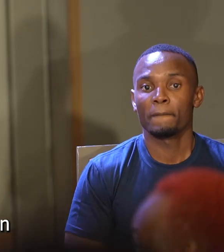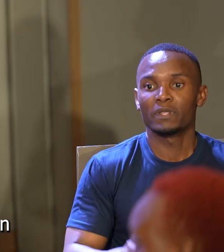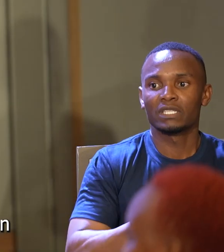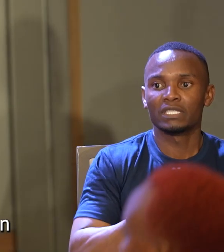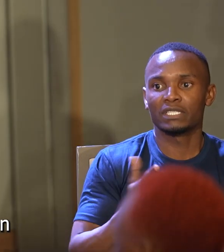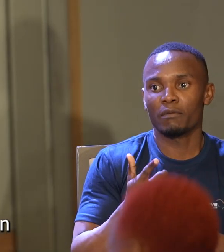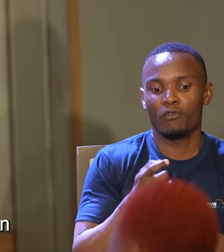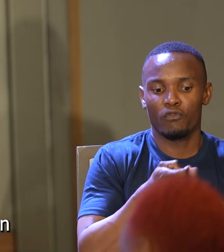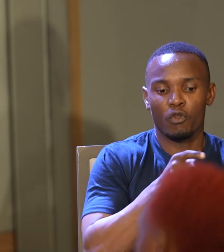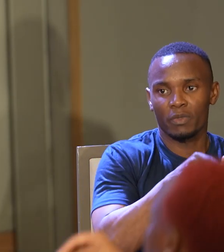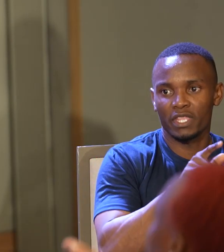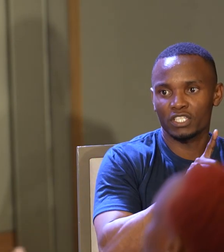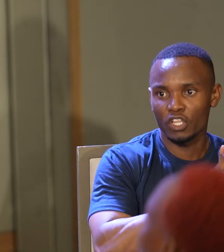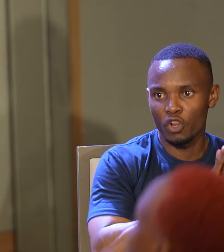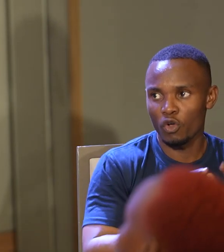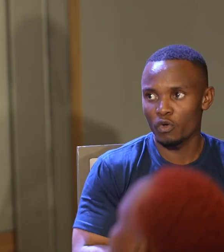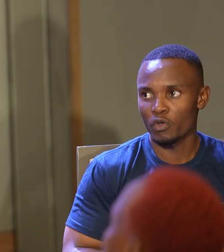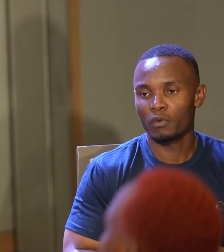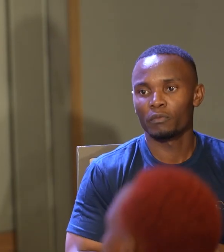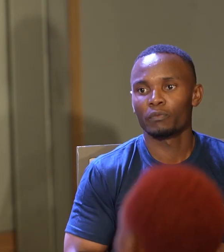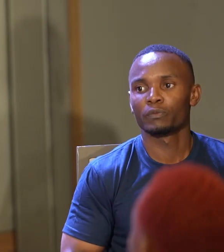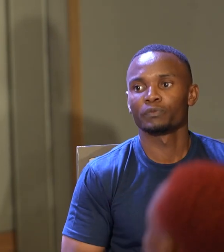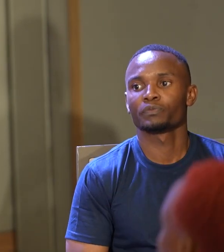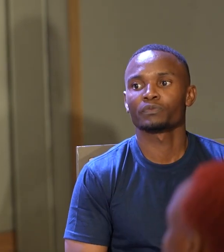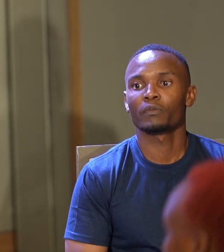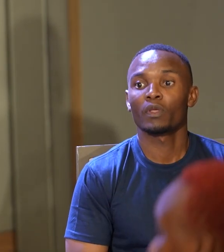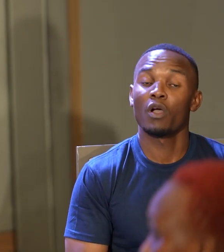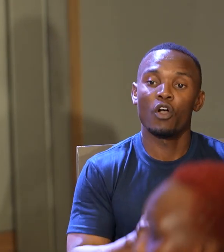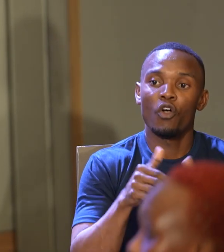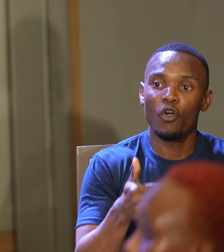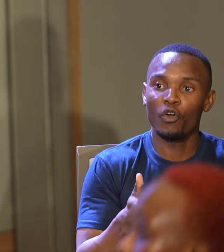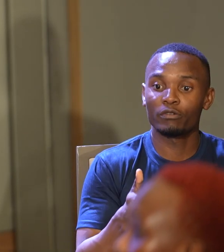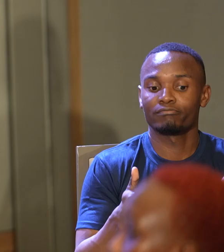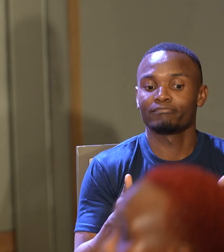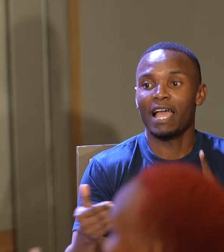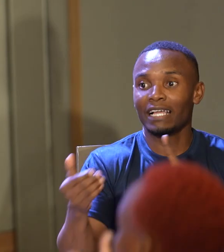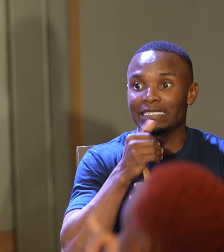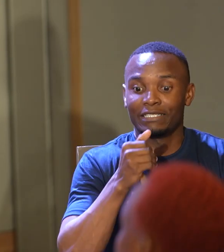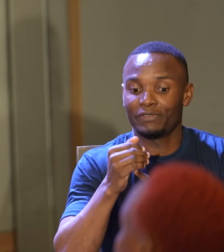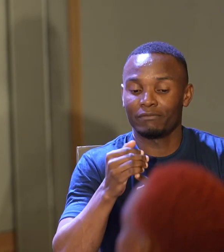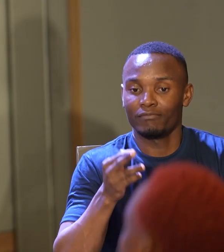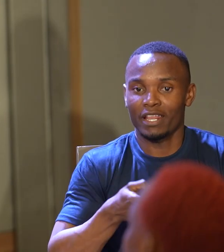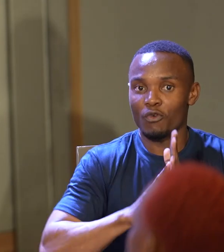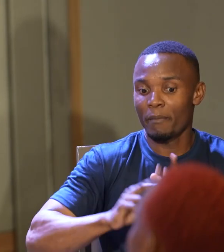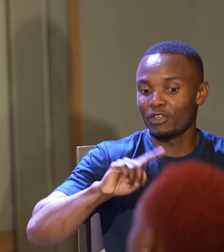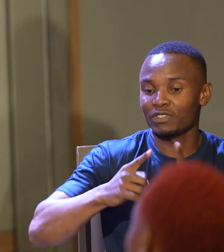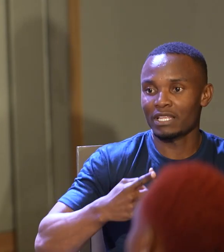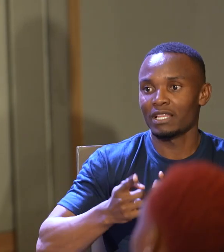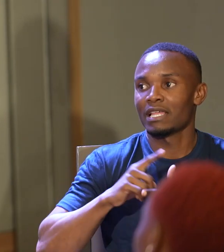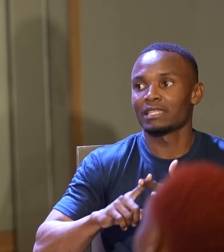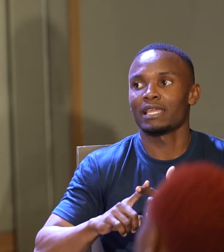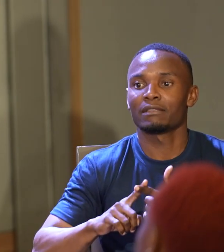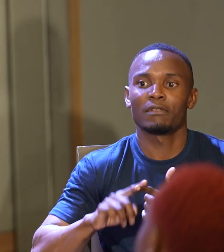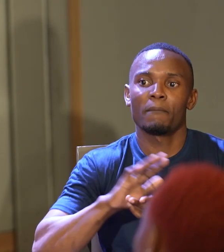derived from the legislation or a regulation. Otherwise, meeting the requirement of the standards would be naturally referred to